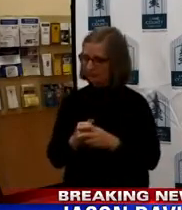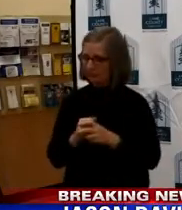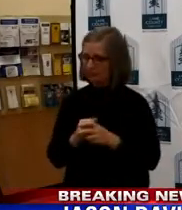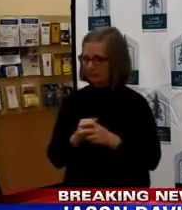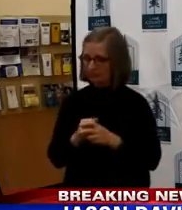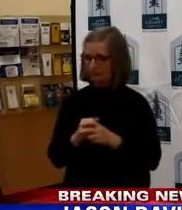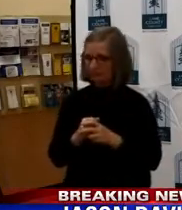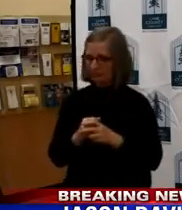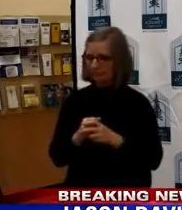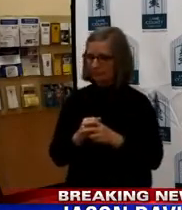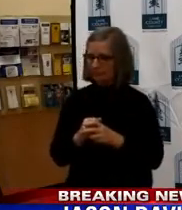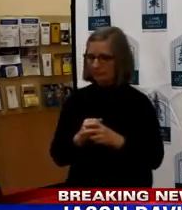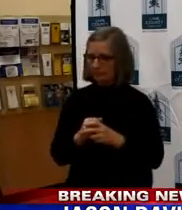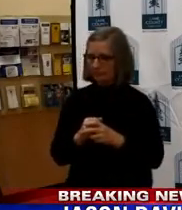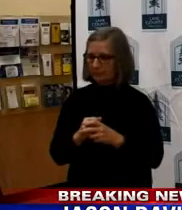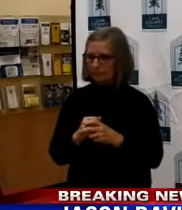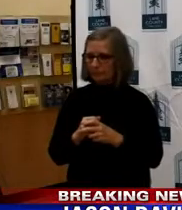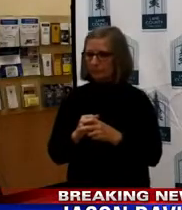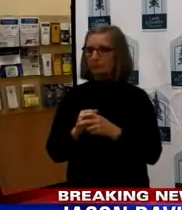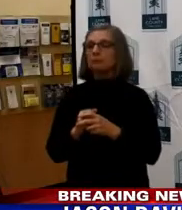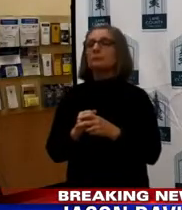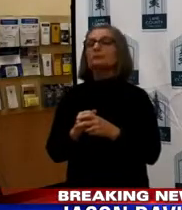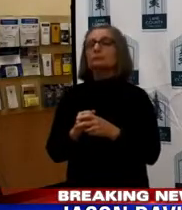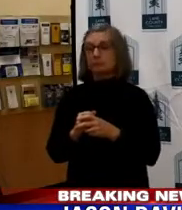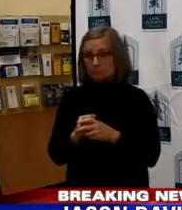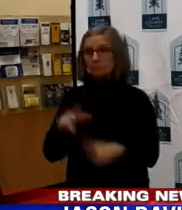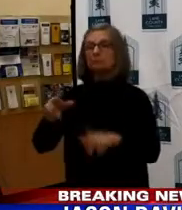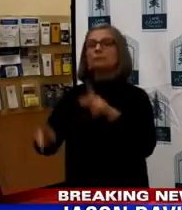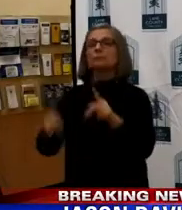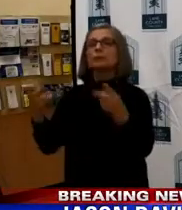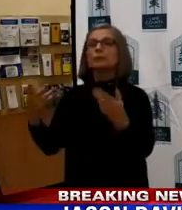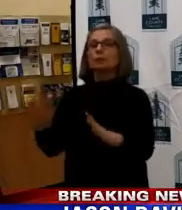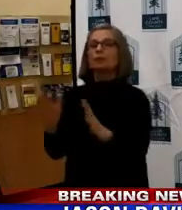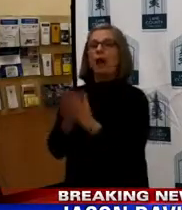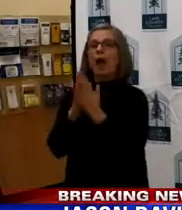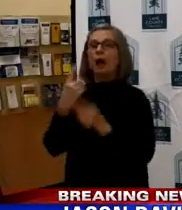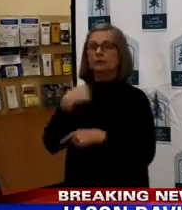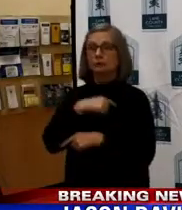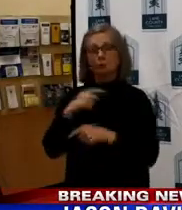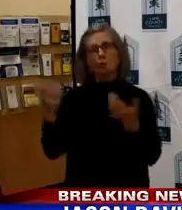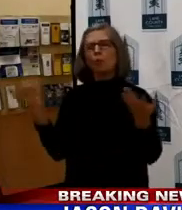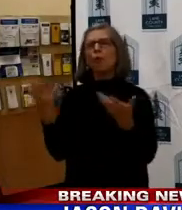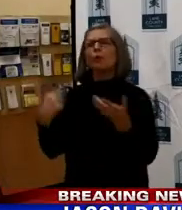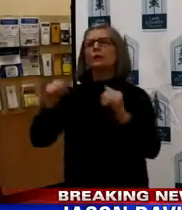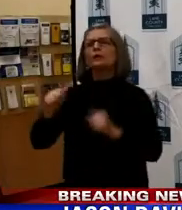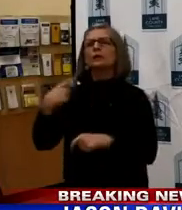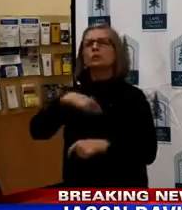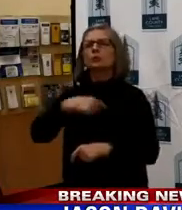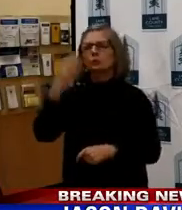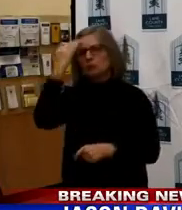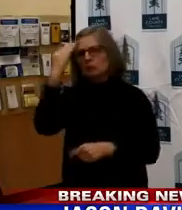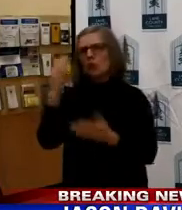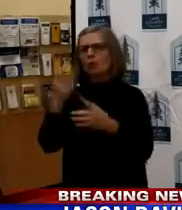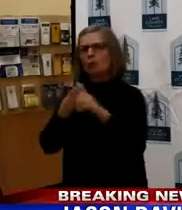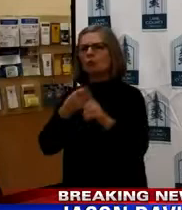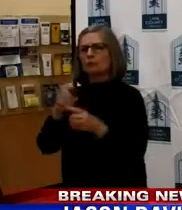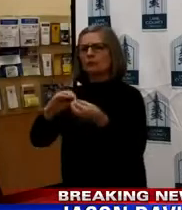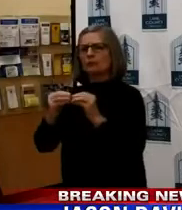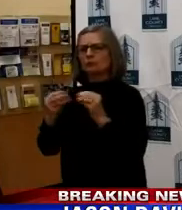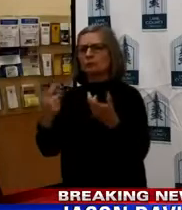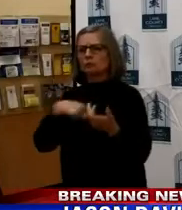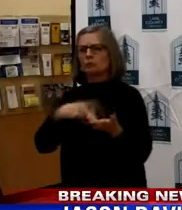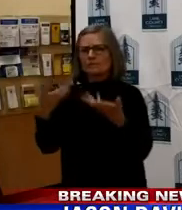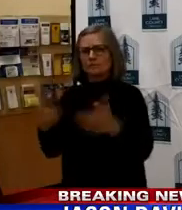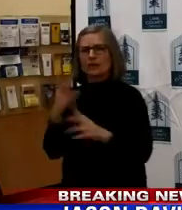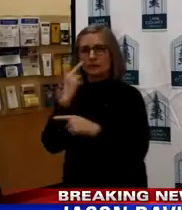We've been asked, what can we tell by the numbers that we have so far, the 537 negative tests and the